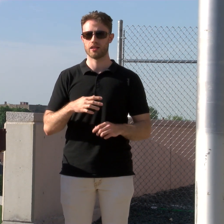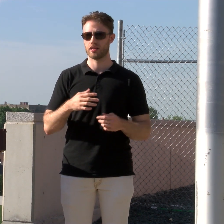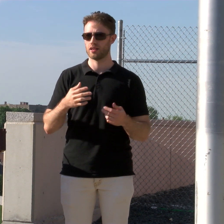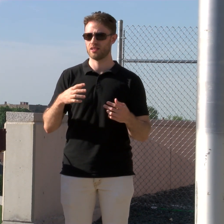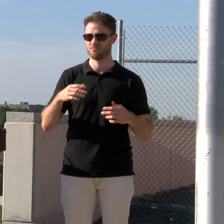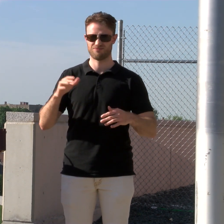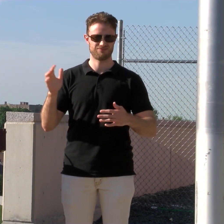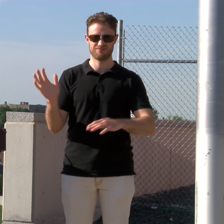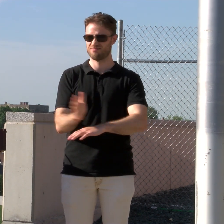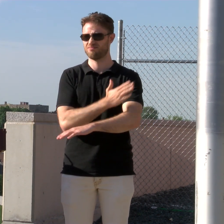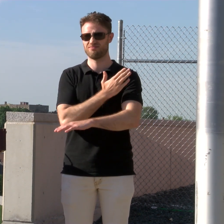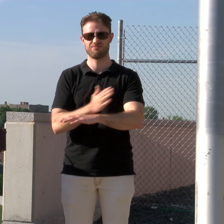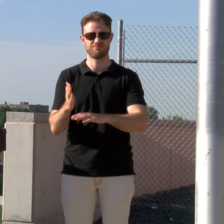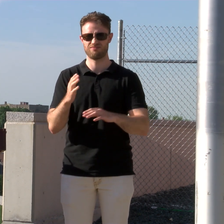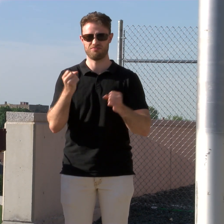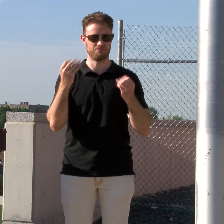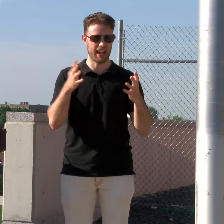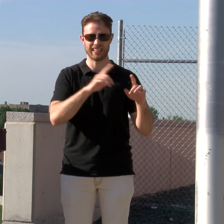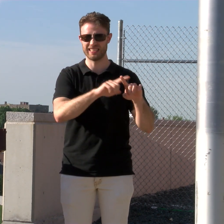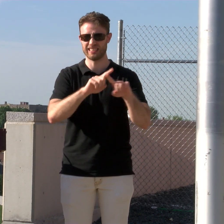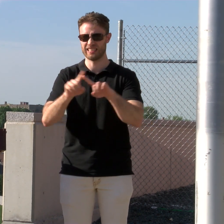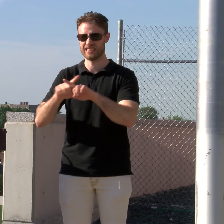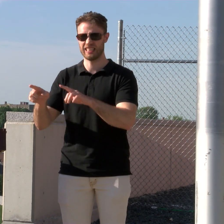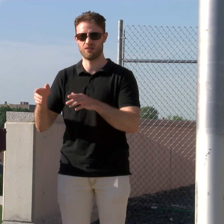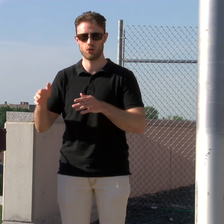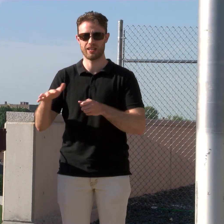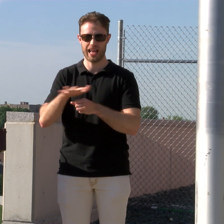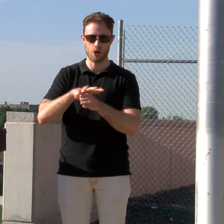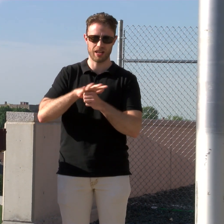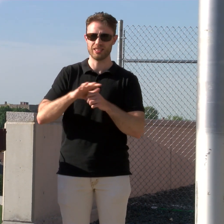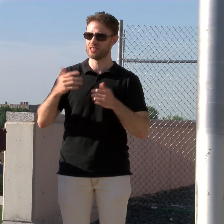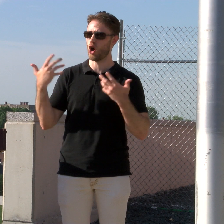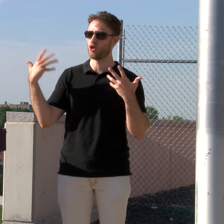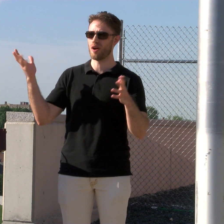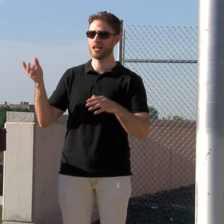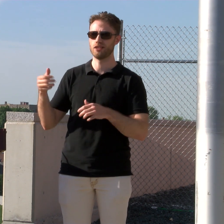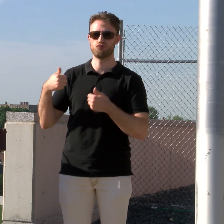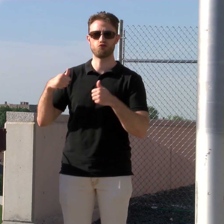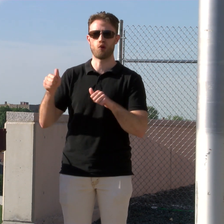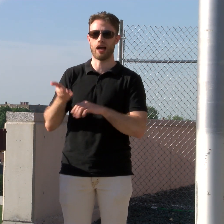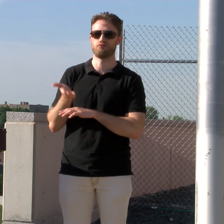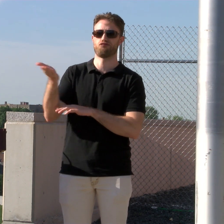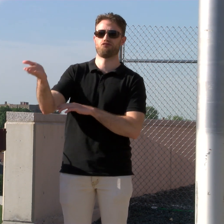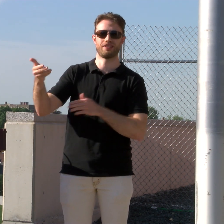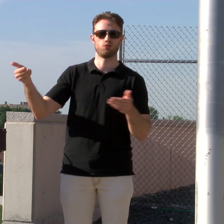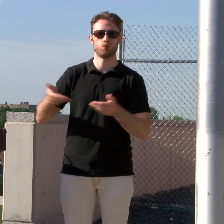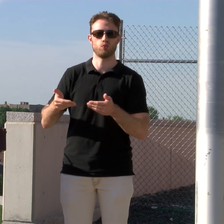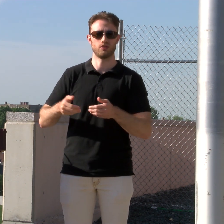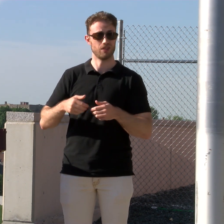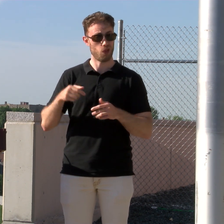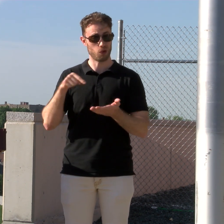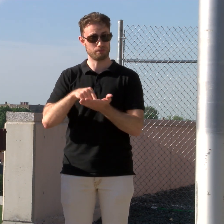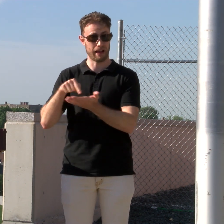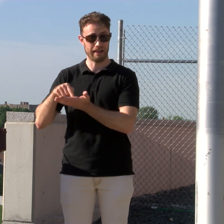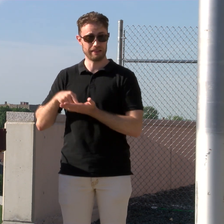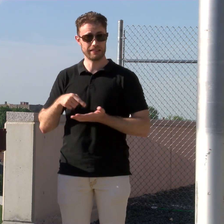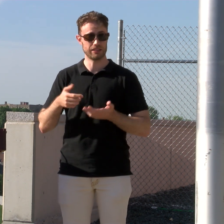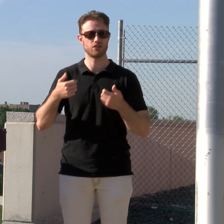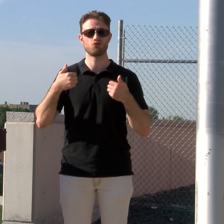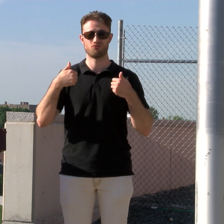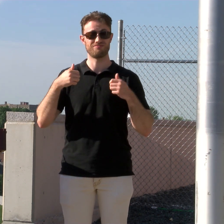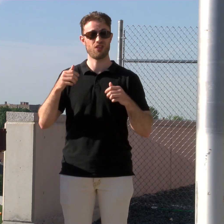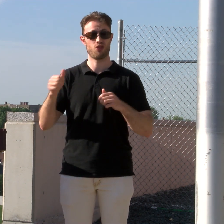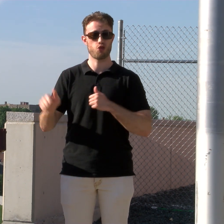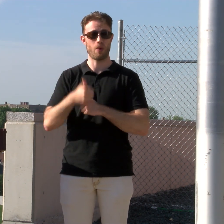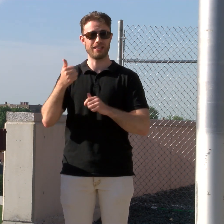wide array of areas have been introduced. These bills threaten to strip away the freedom and